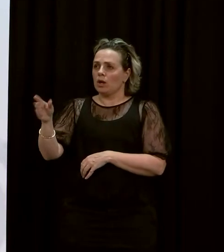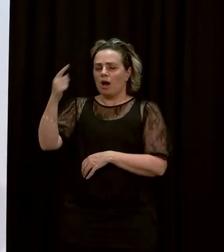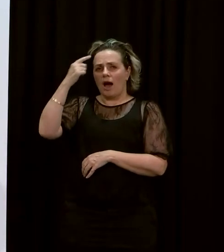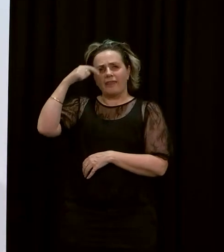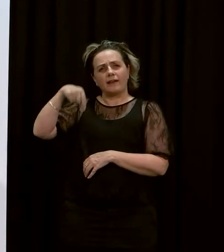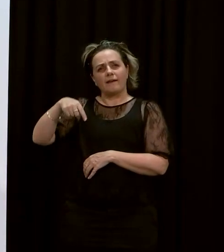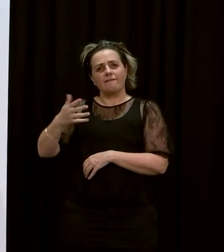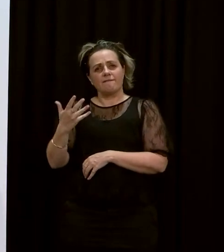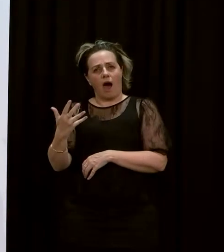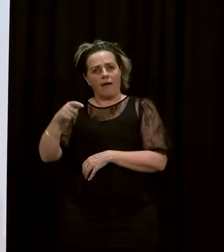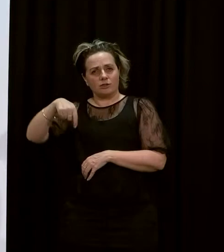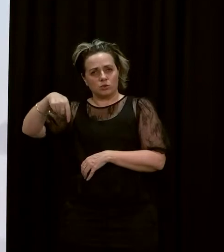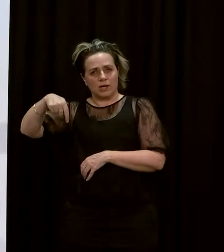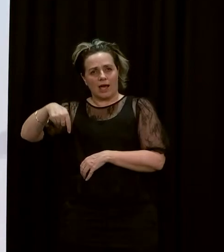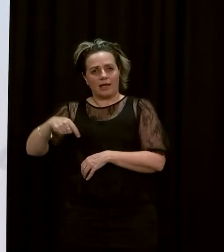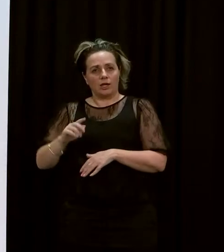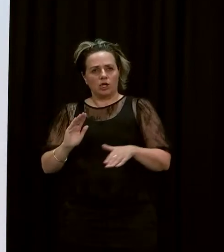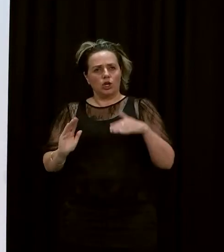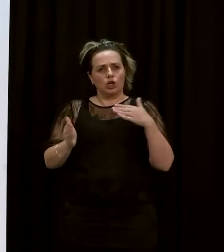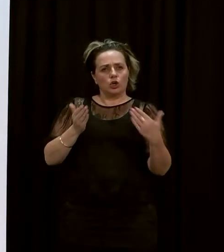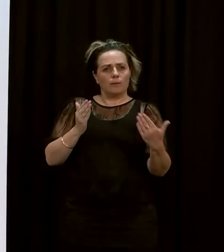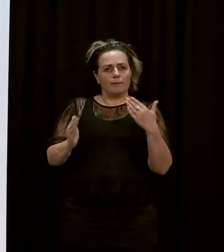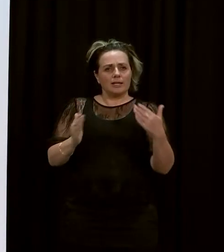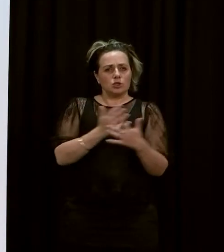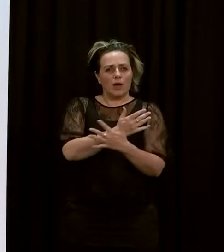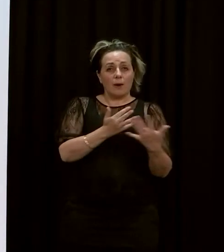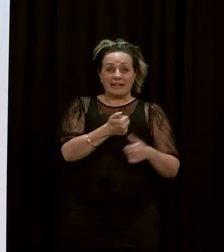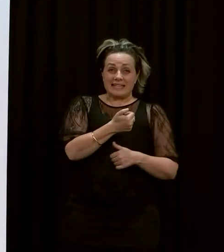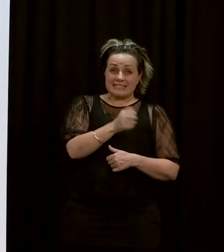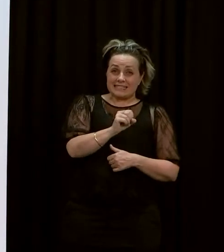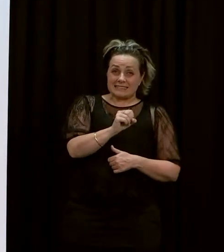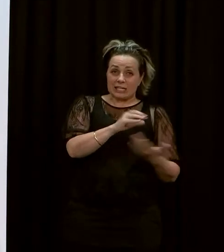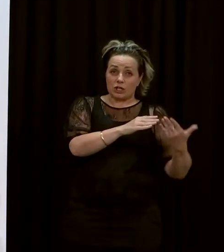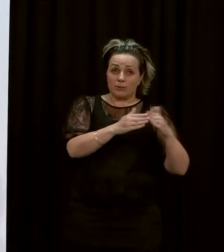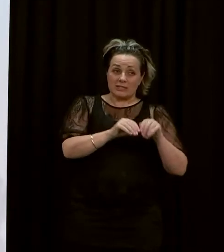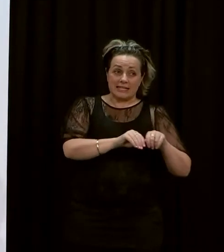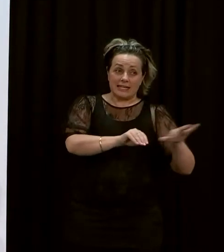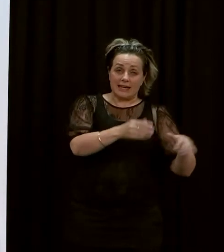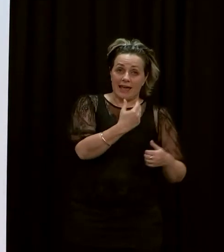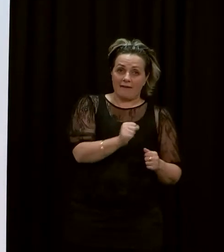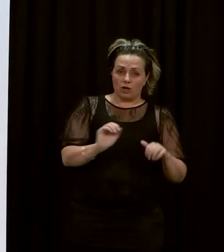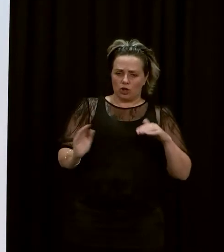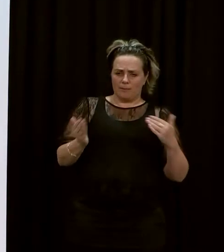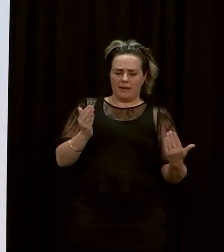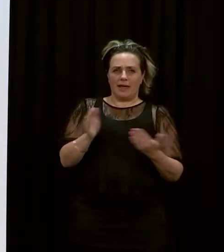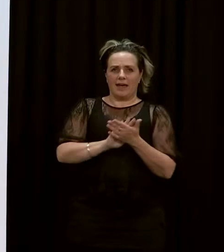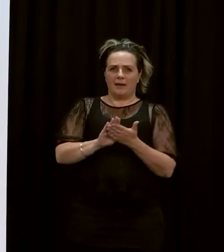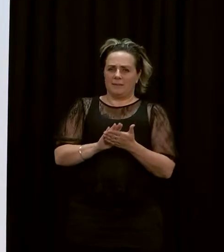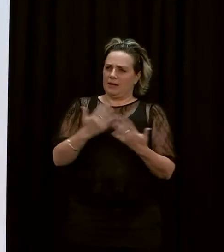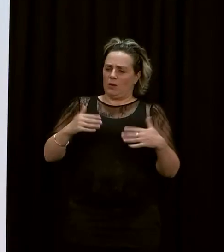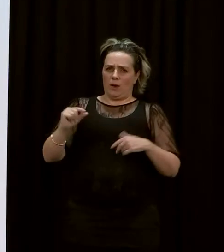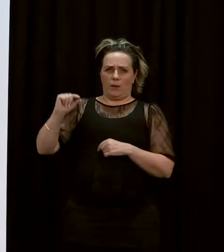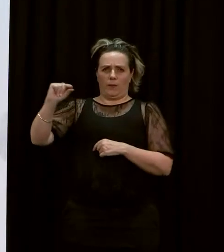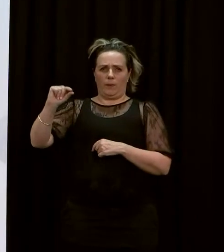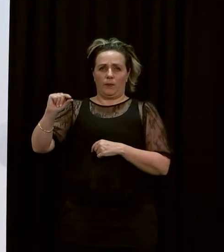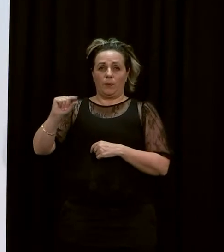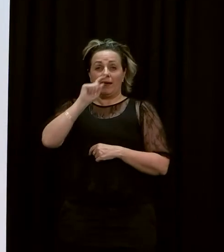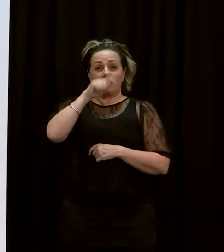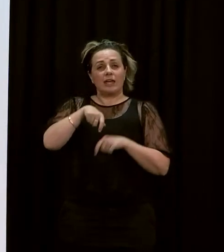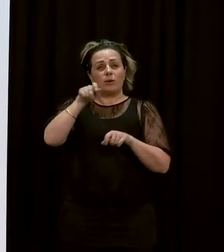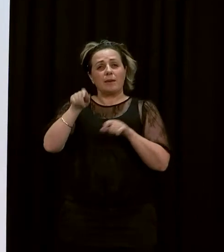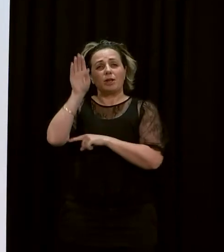today? 5 today, yeah. Was it 60 in the community? So you see there's that discrepancy, and Kiwis overseas are